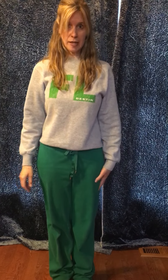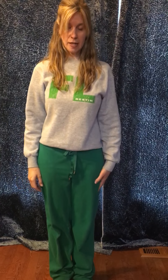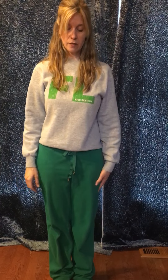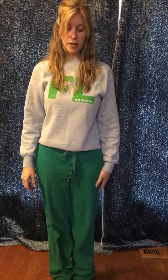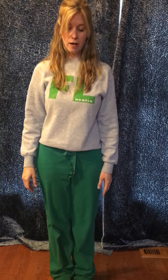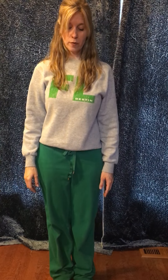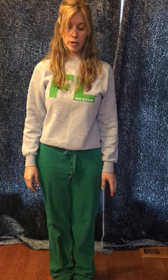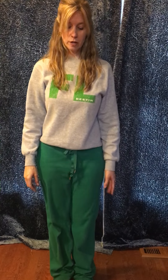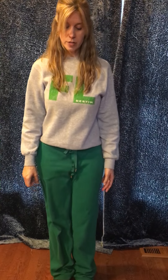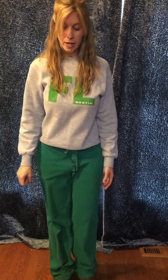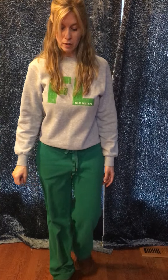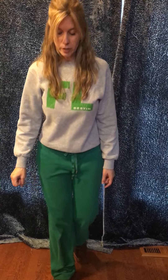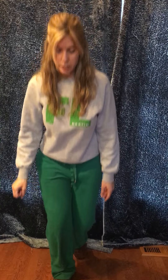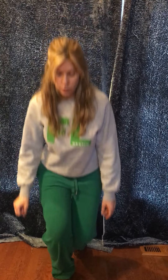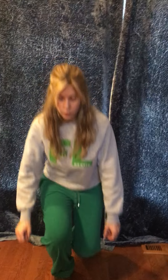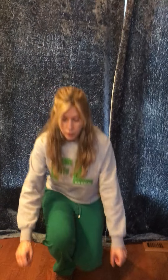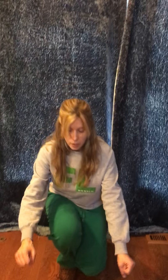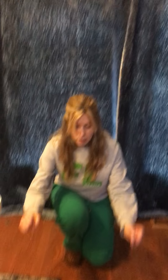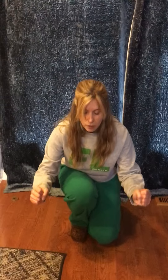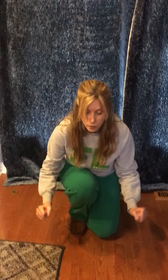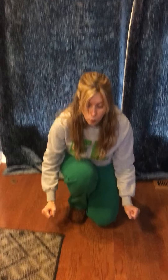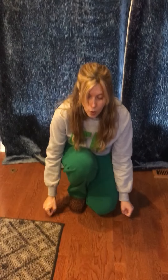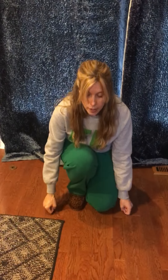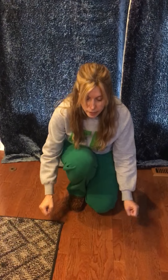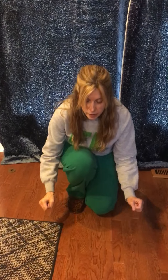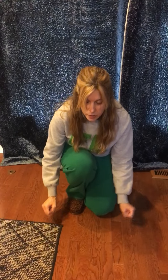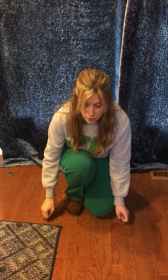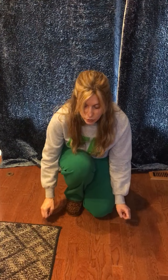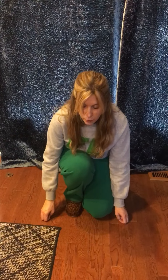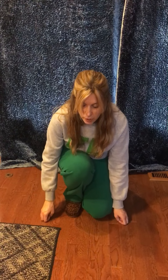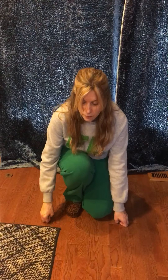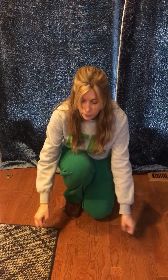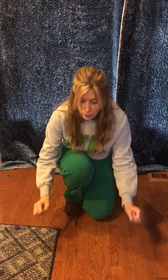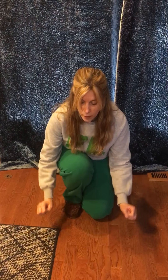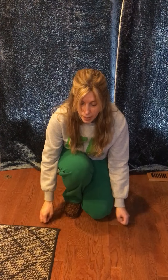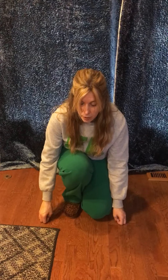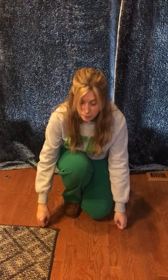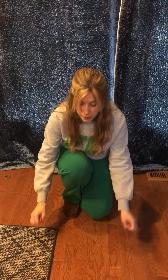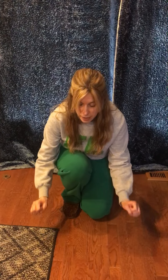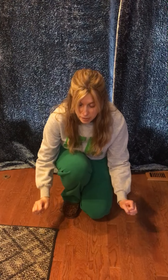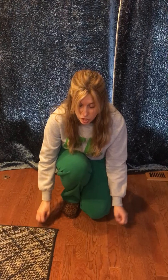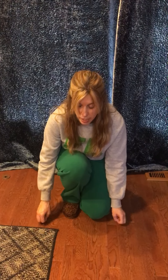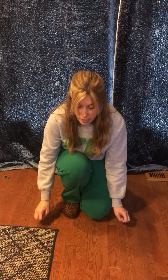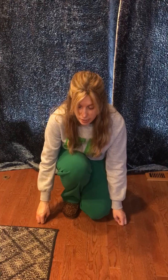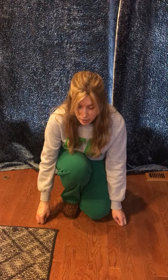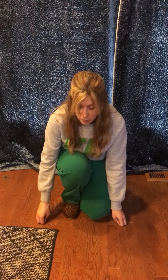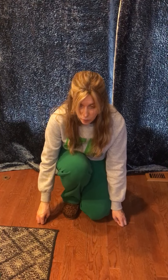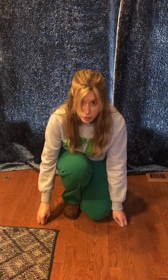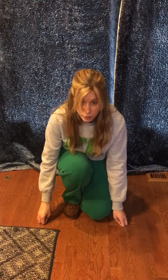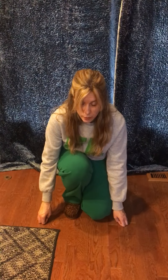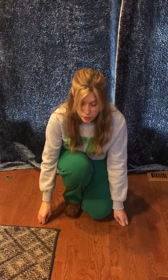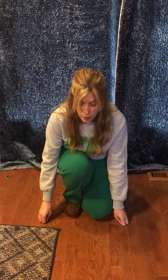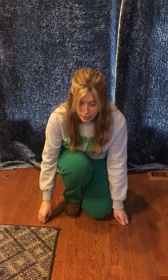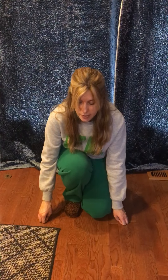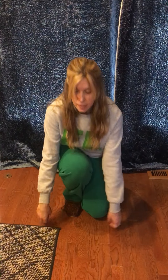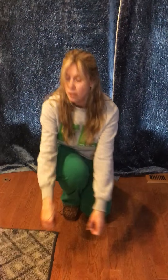beginning of that, we're going to go down and do the 1, 2, 3 for the ground begin to shake. 1, 2, 3 twice.